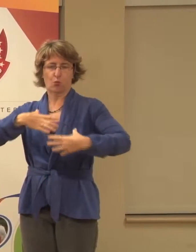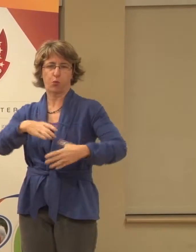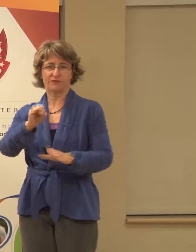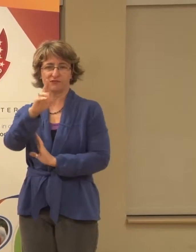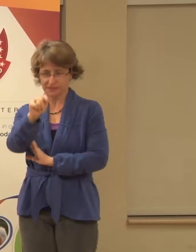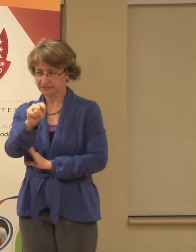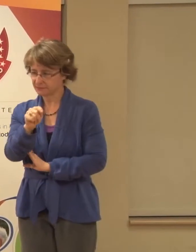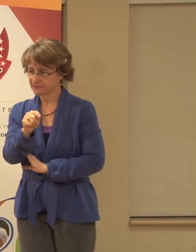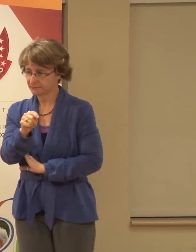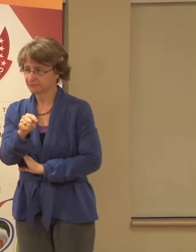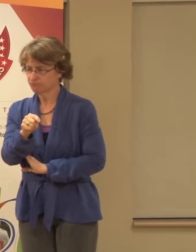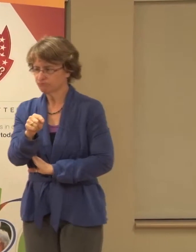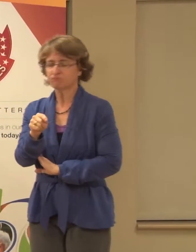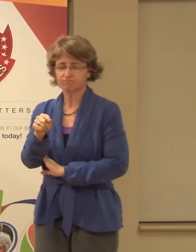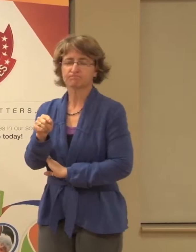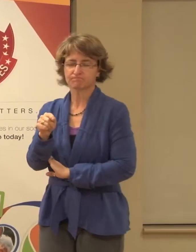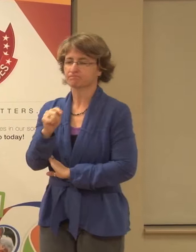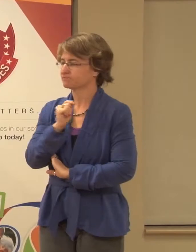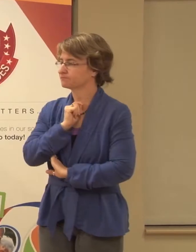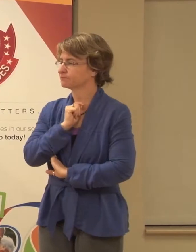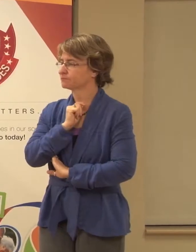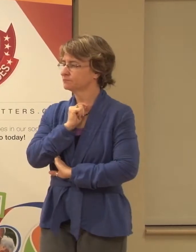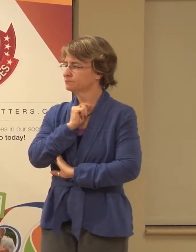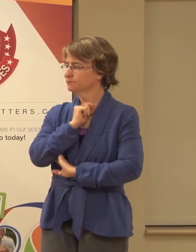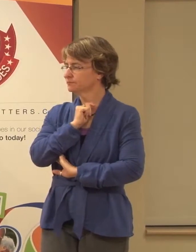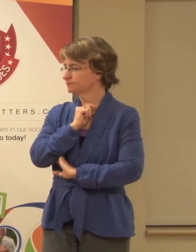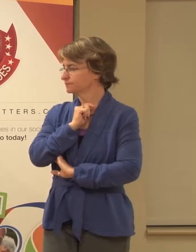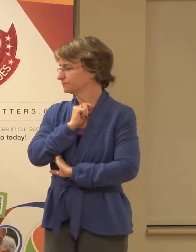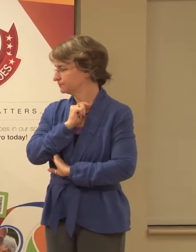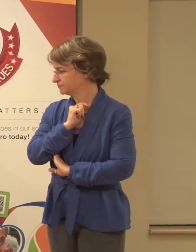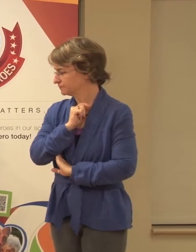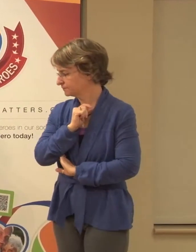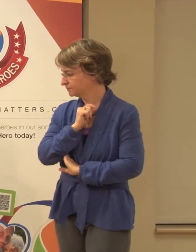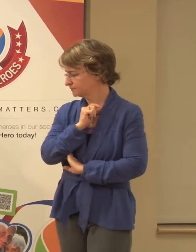well as any kind of problems with your feet.